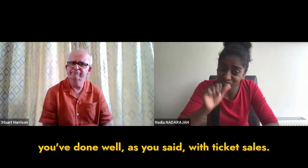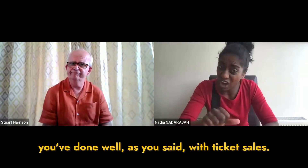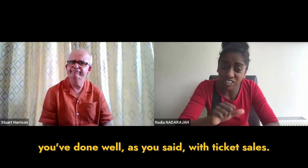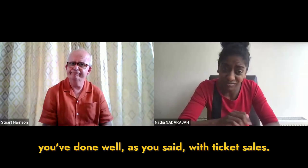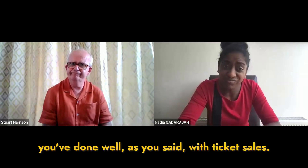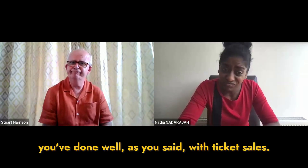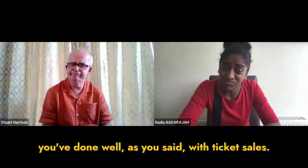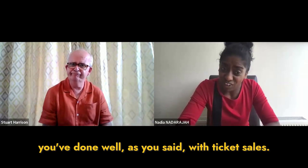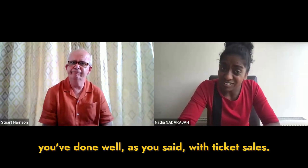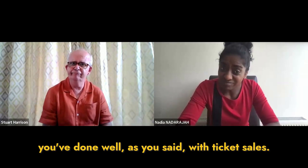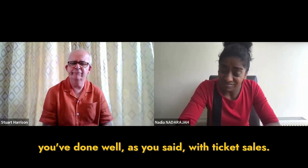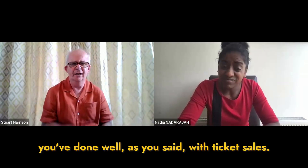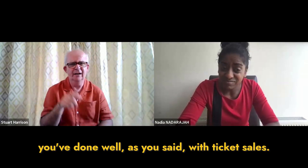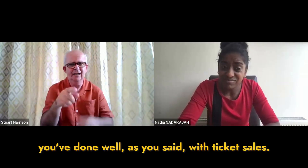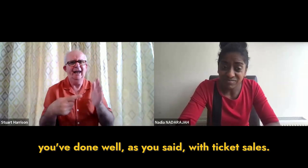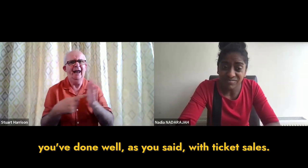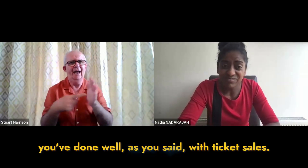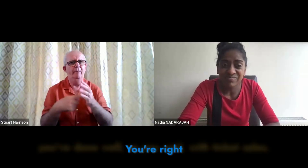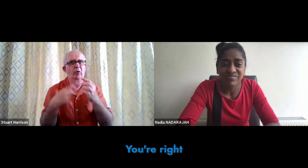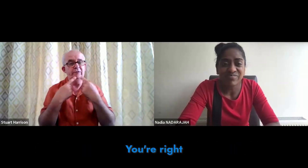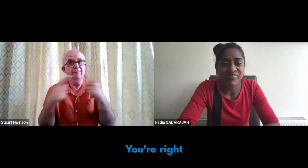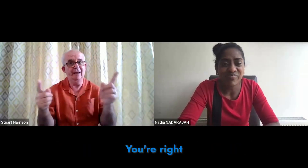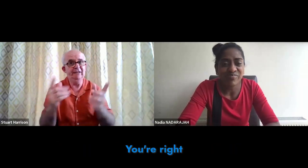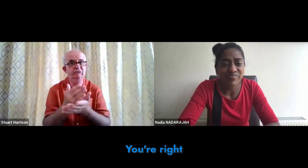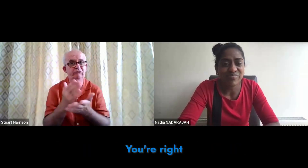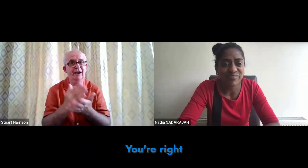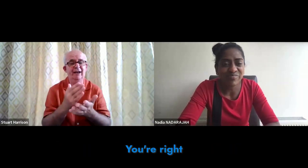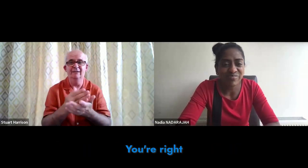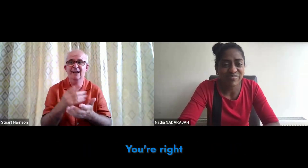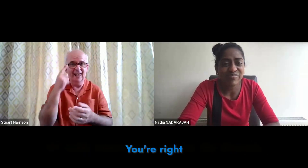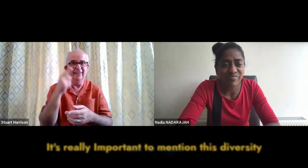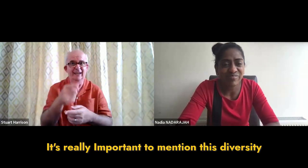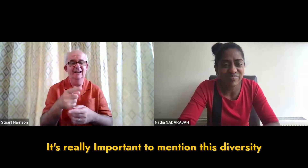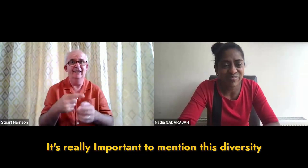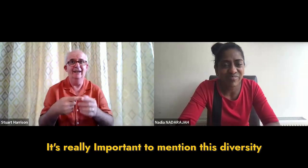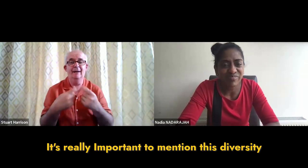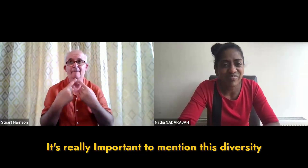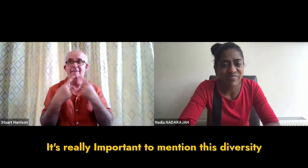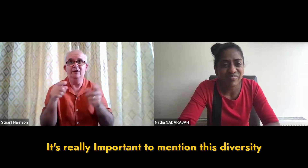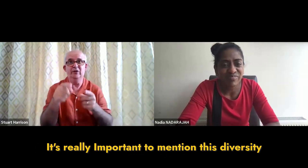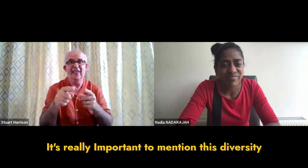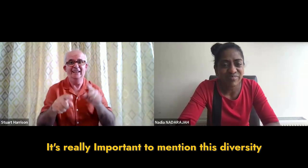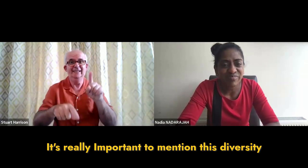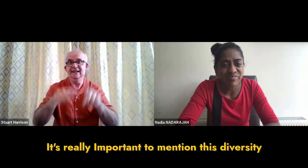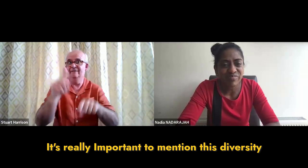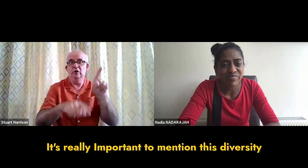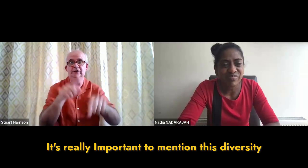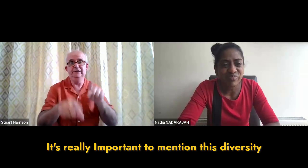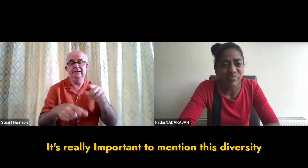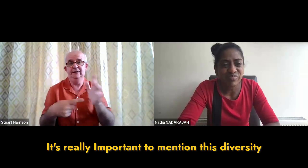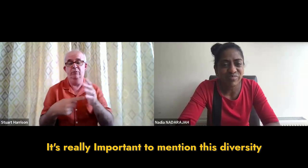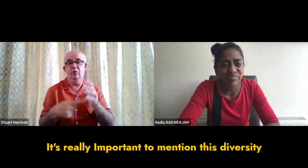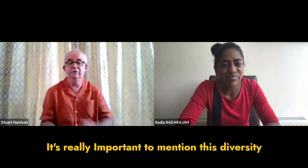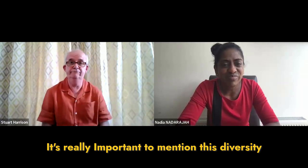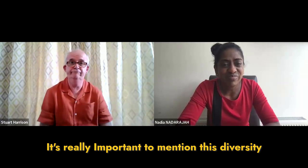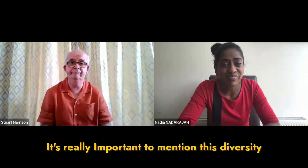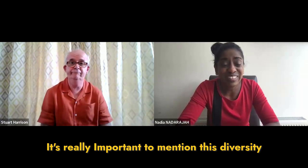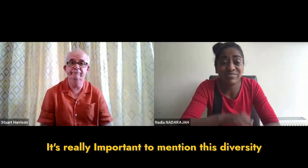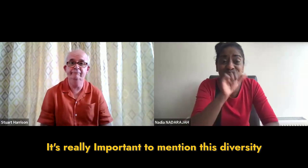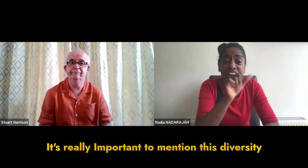done well, as you said, with ticket sales. They did, and you're right. And it's really important to mention